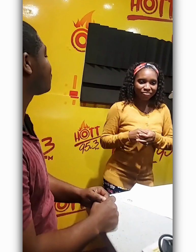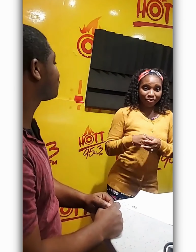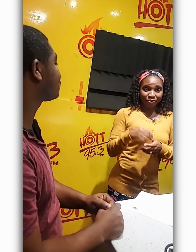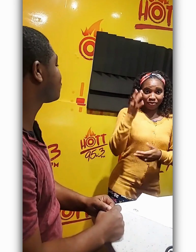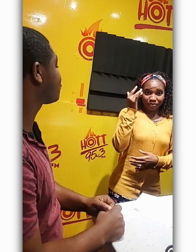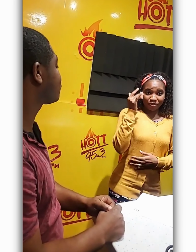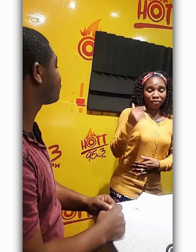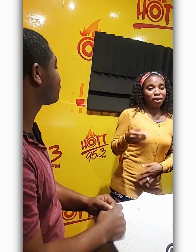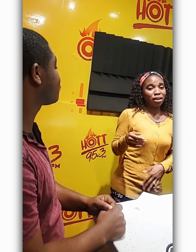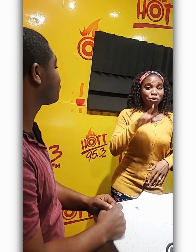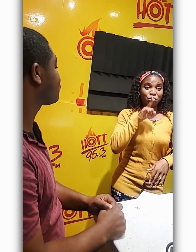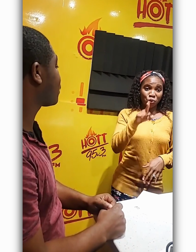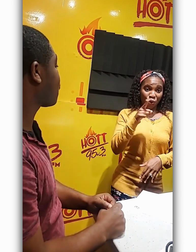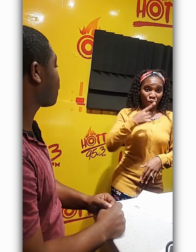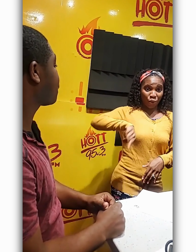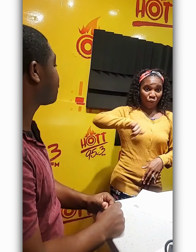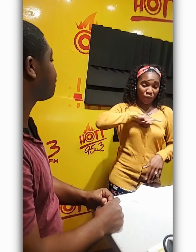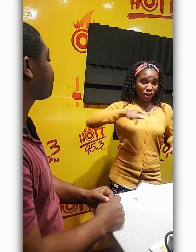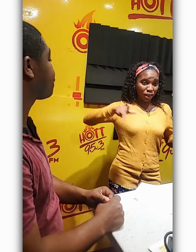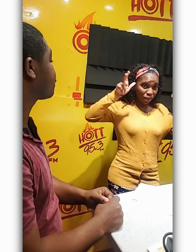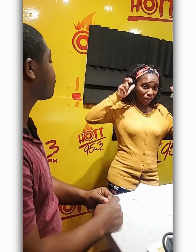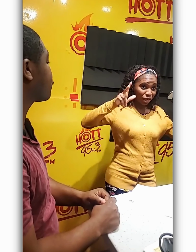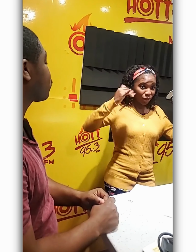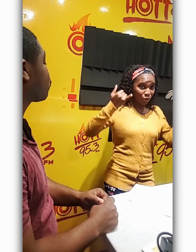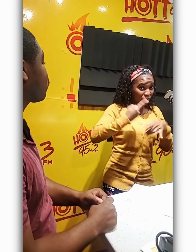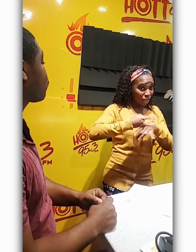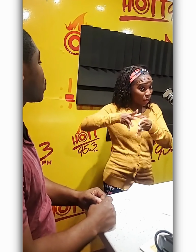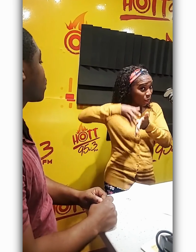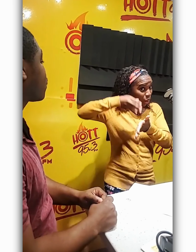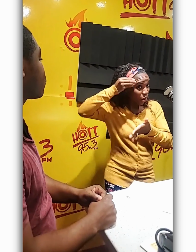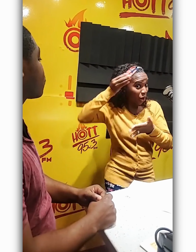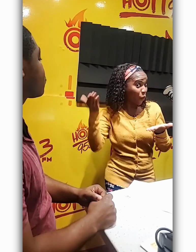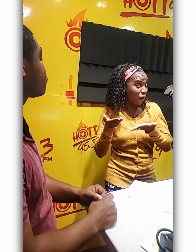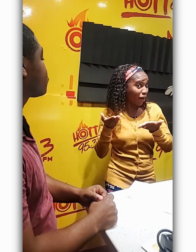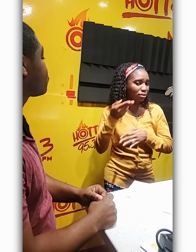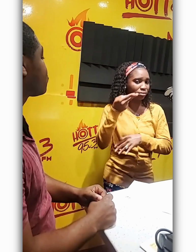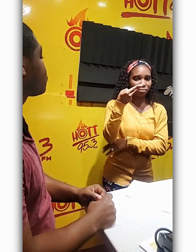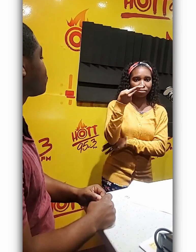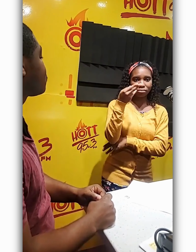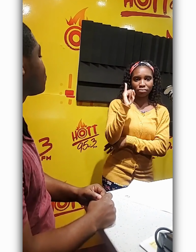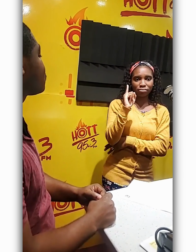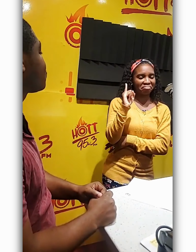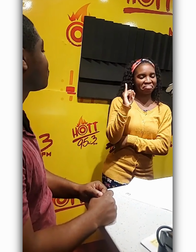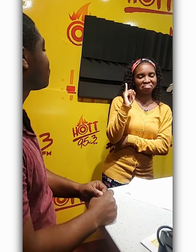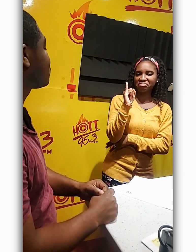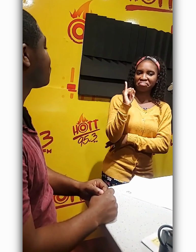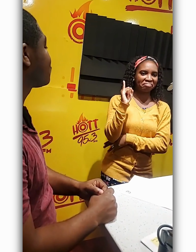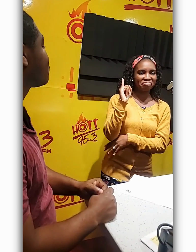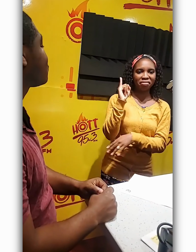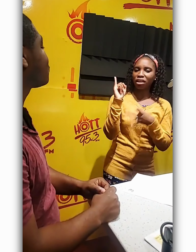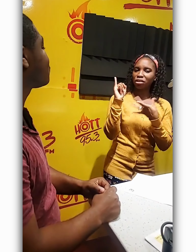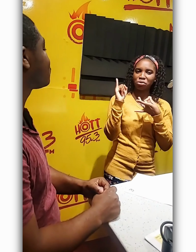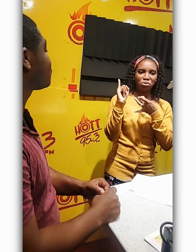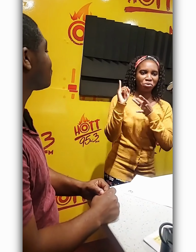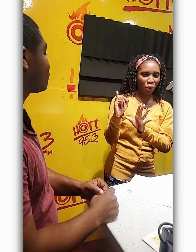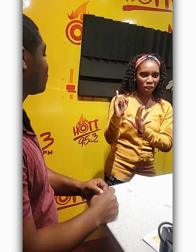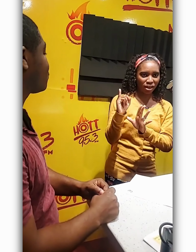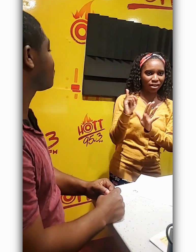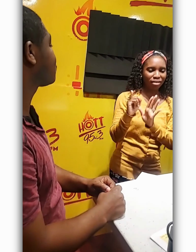all learned today, hearing impaired is the community would prefer us to not use hearing impaired. Correct. The community would prefer